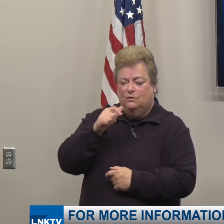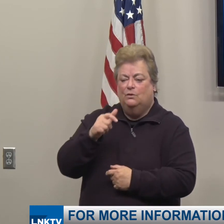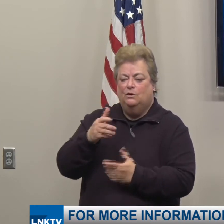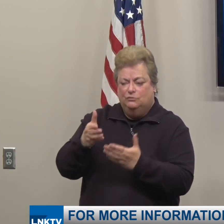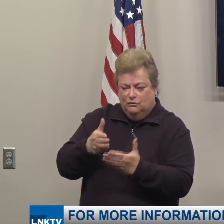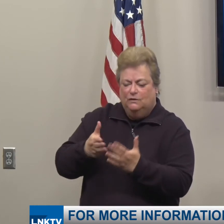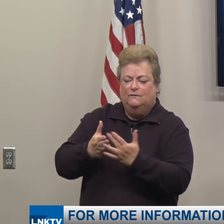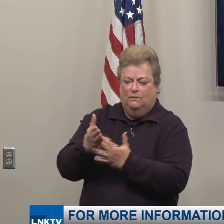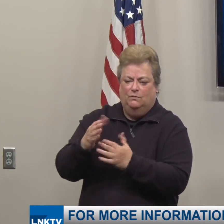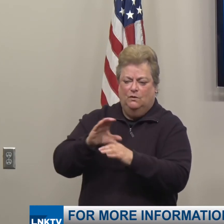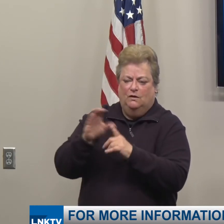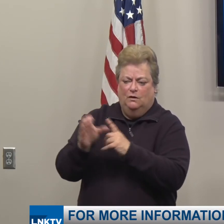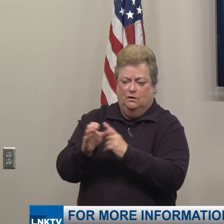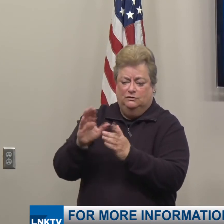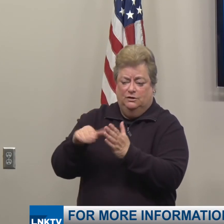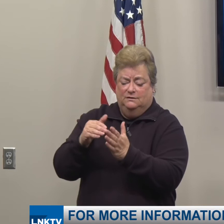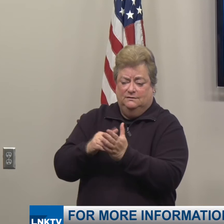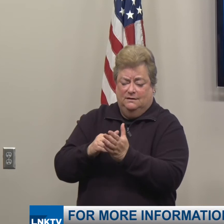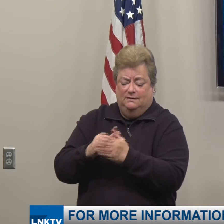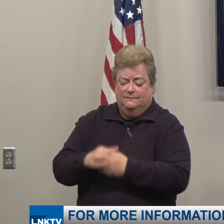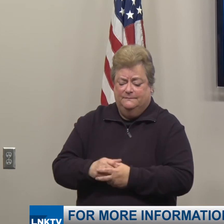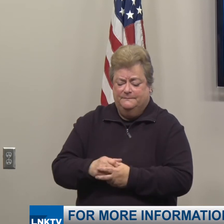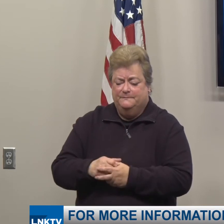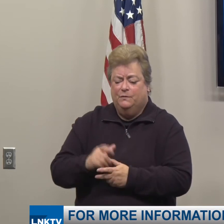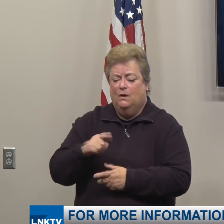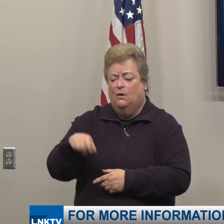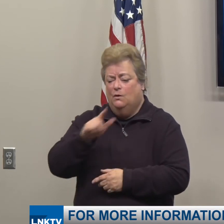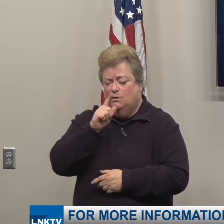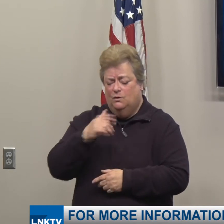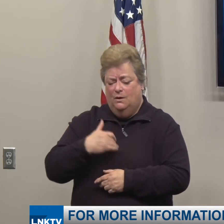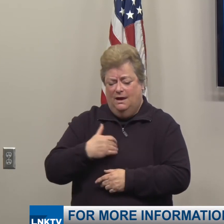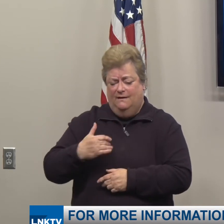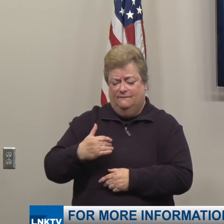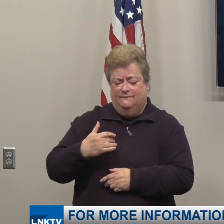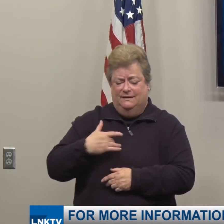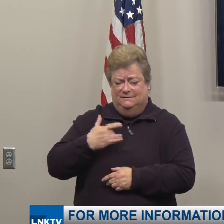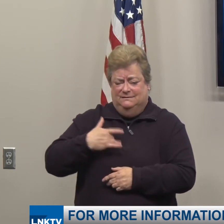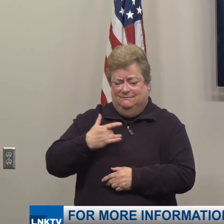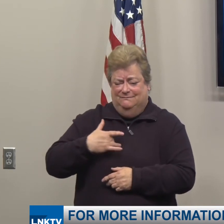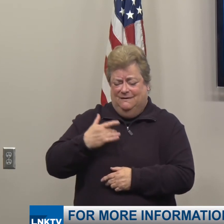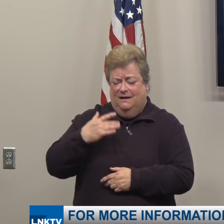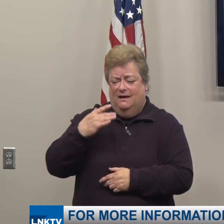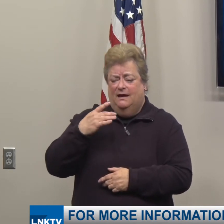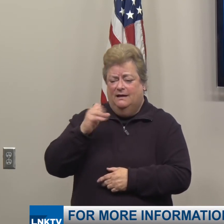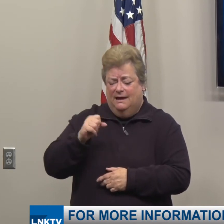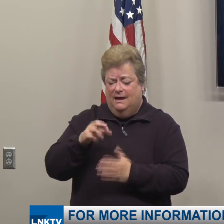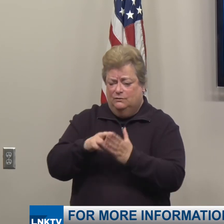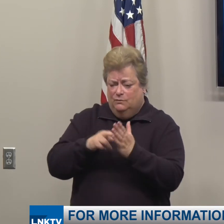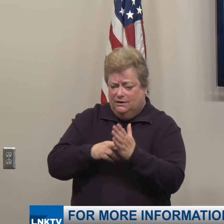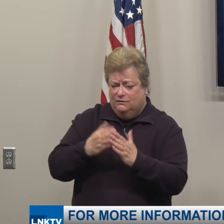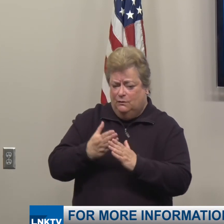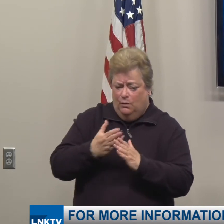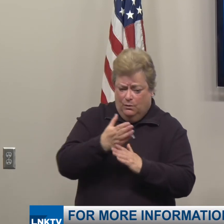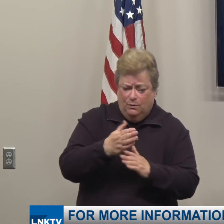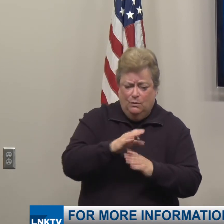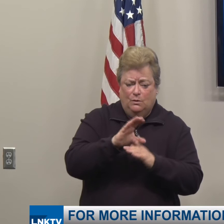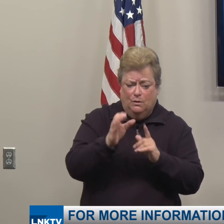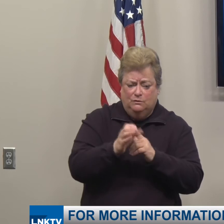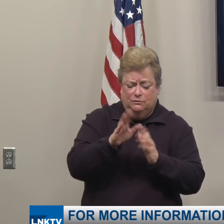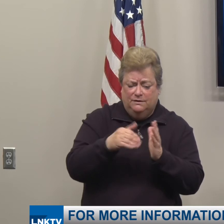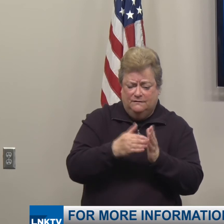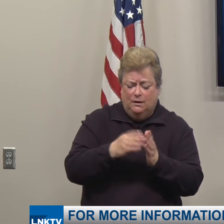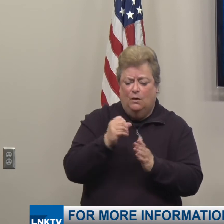centers. Those experiencing symptoms of COVID-19 can register in advance through their cultural center or through our health